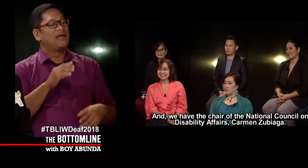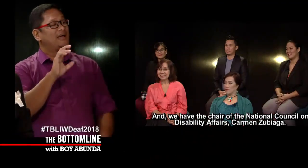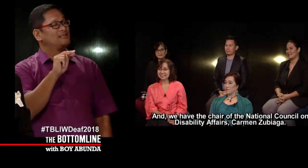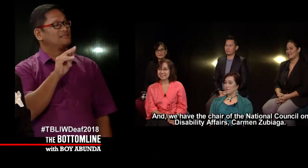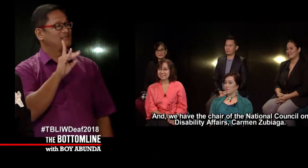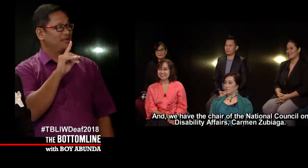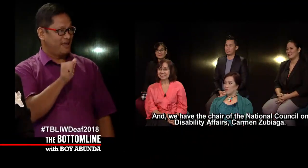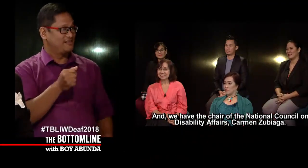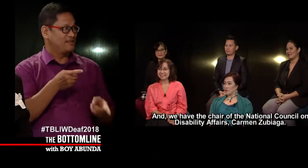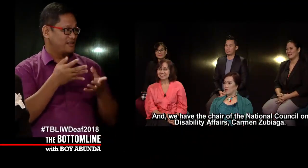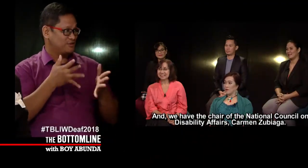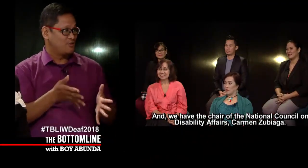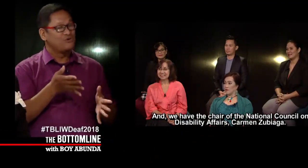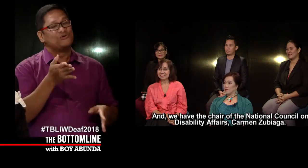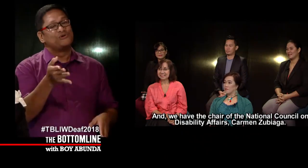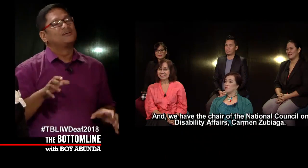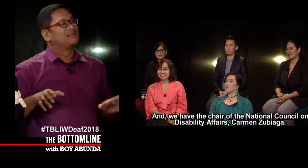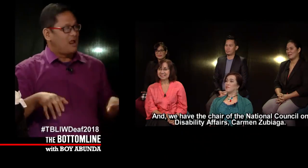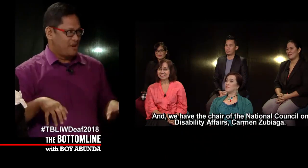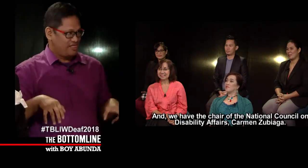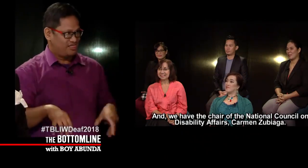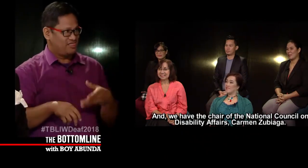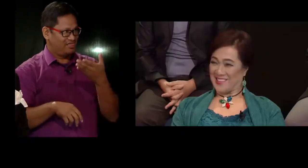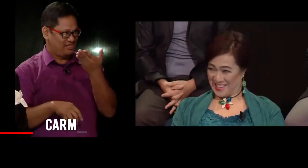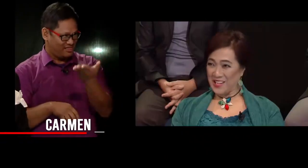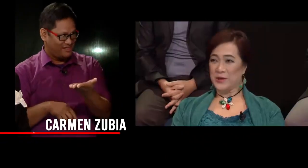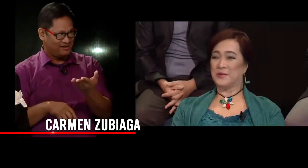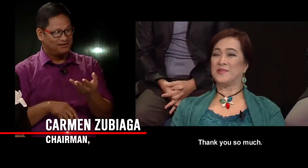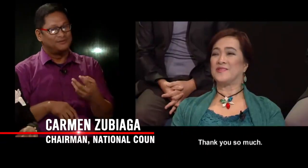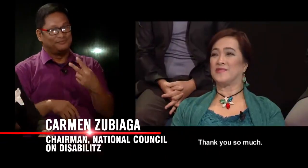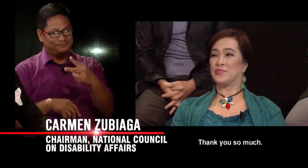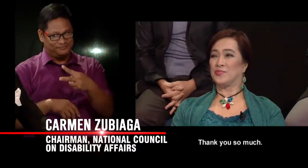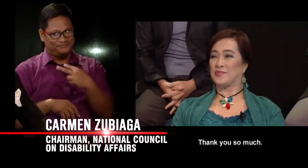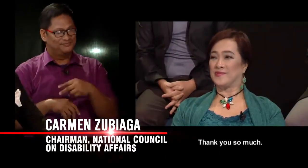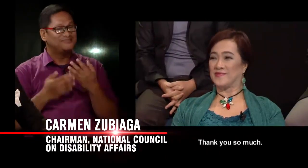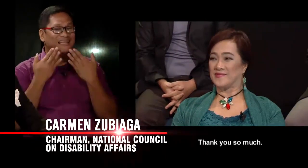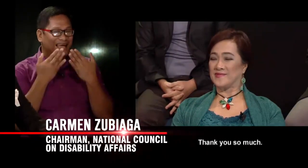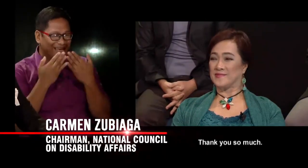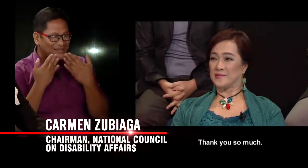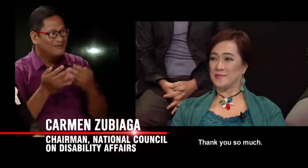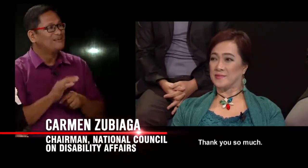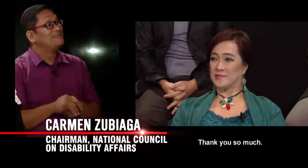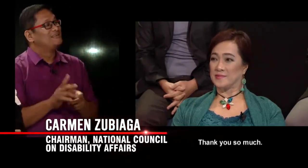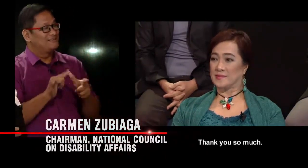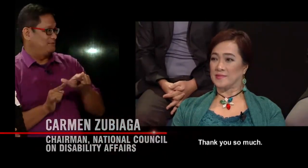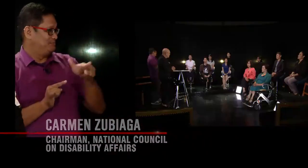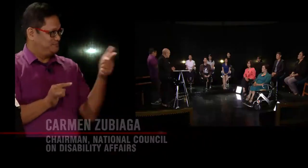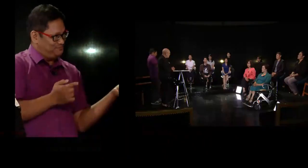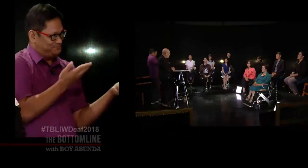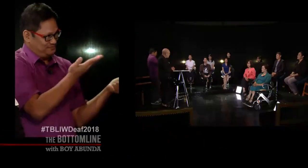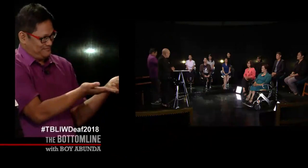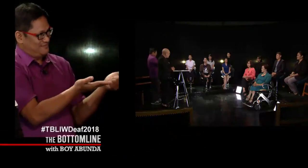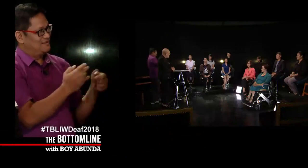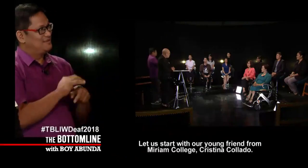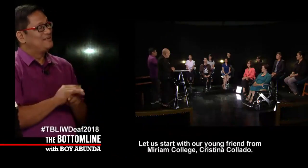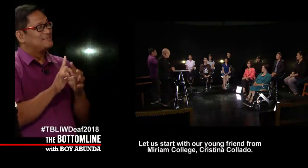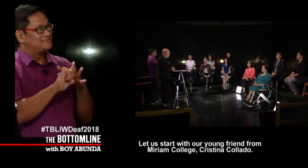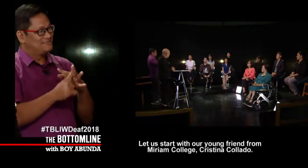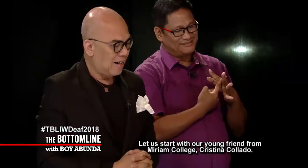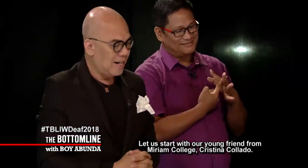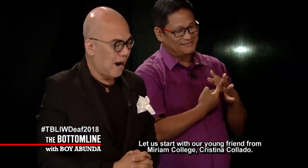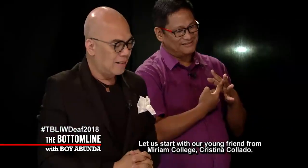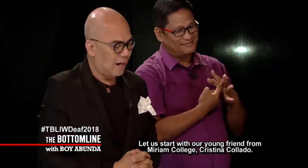Council on Disability Affairs, Carmen Zubiaga. Maraming salamat. Our bottom liners, let's start